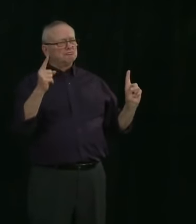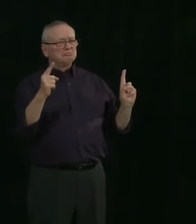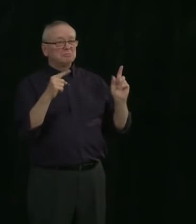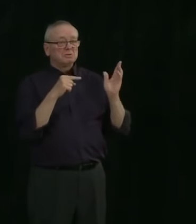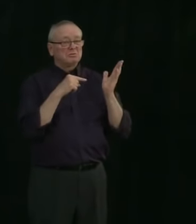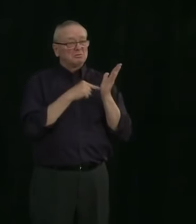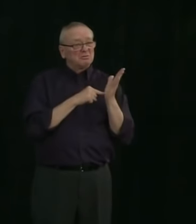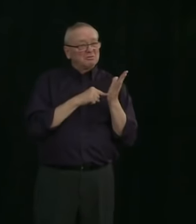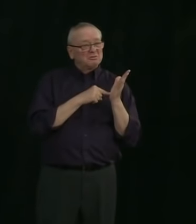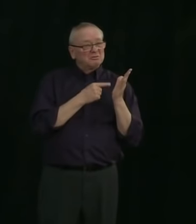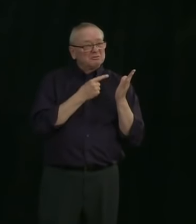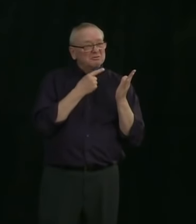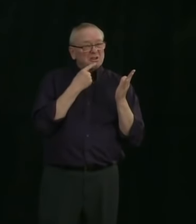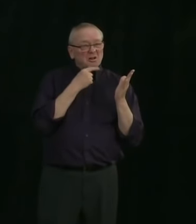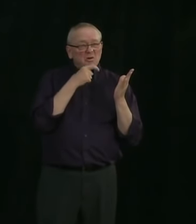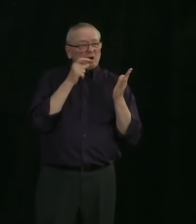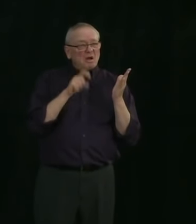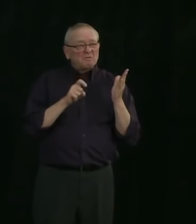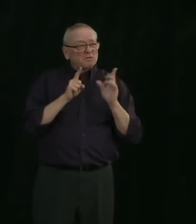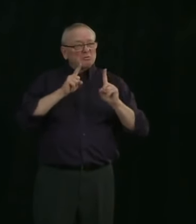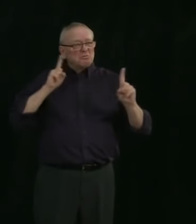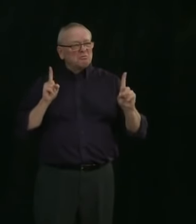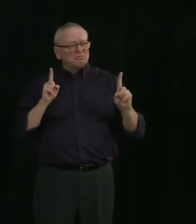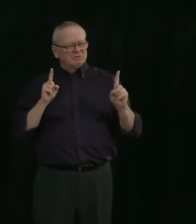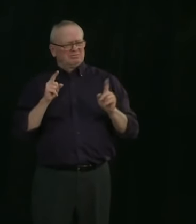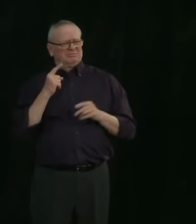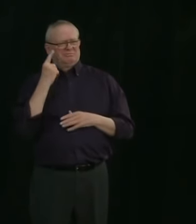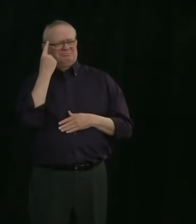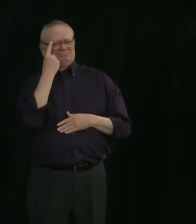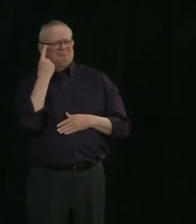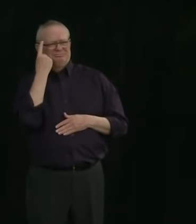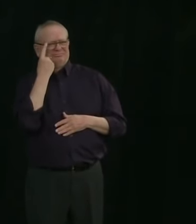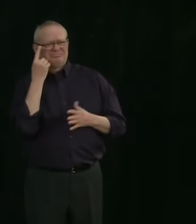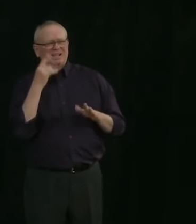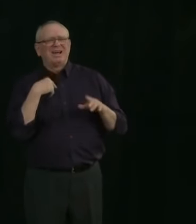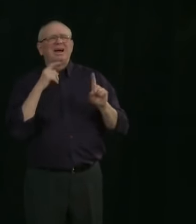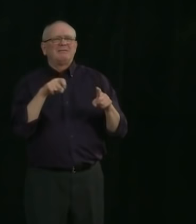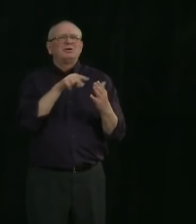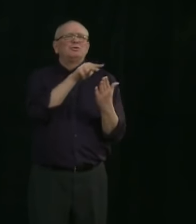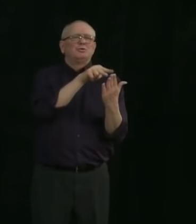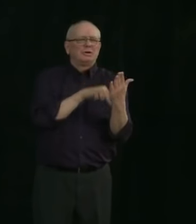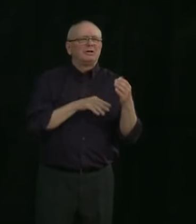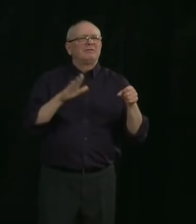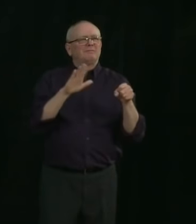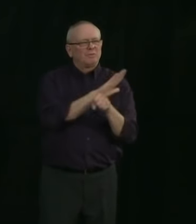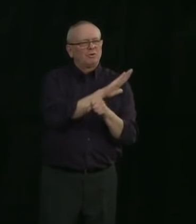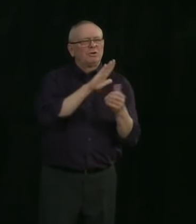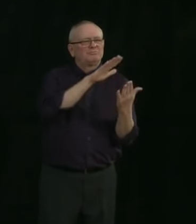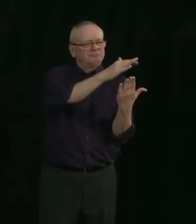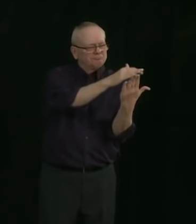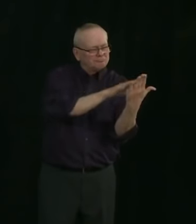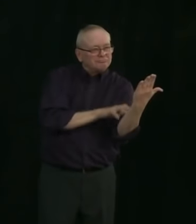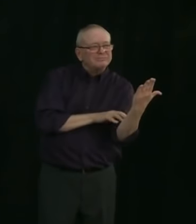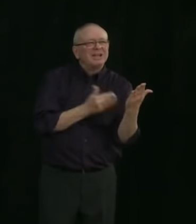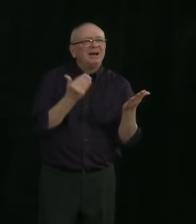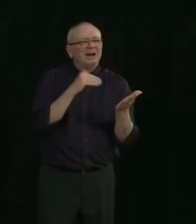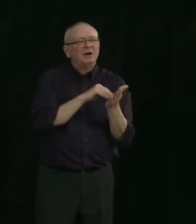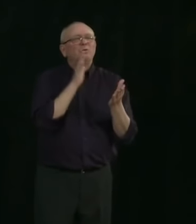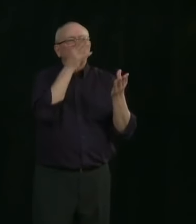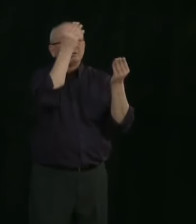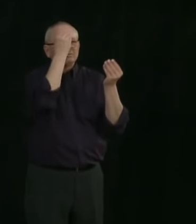have to read it in the context of the whole document to understand. We can get back to you, Lisa, with more information. Thanks.